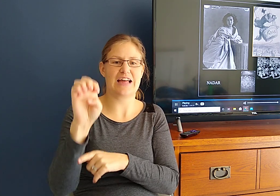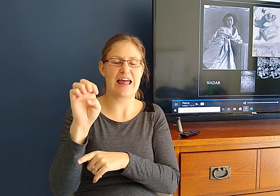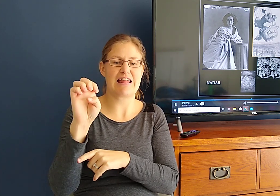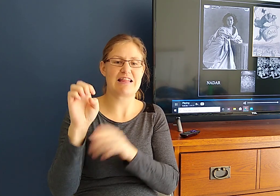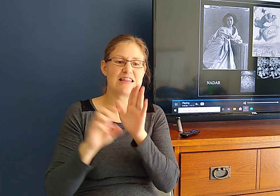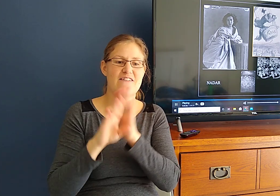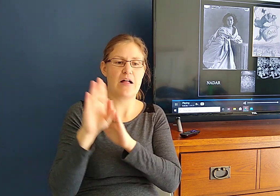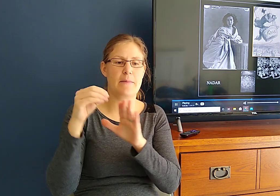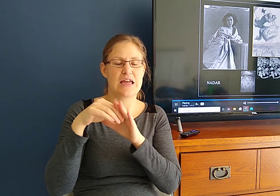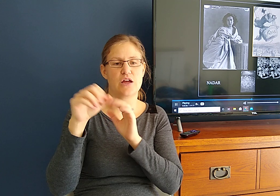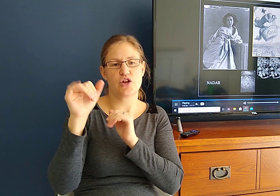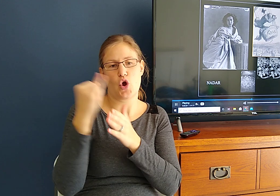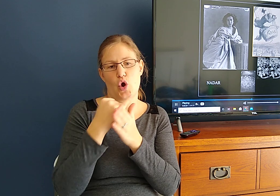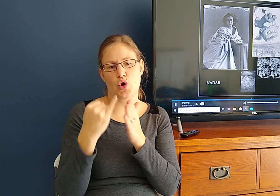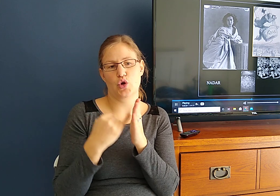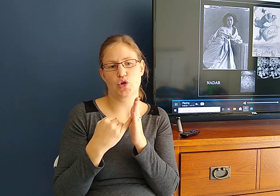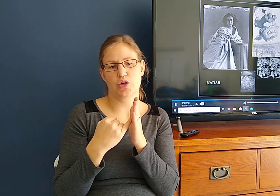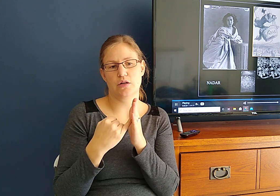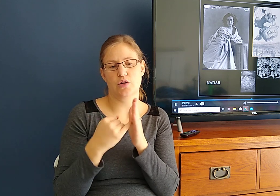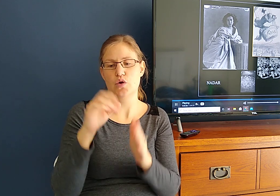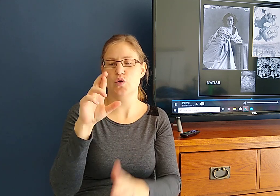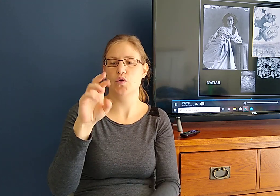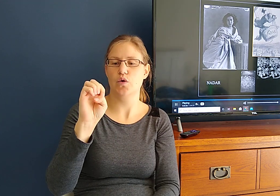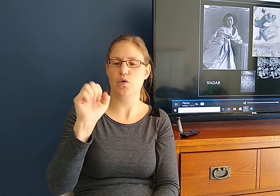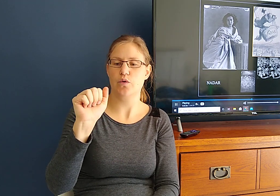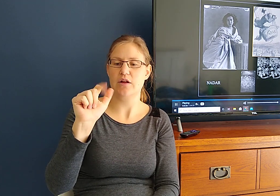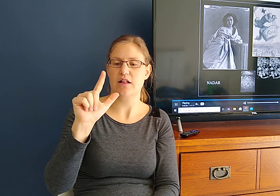in art, realism.